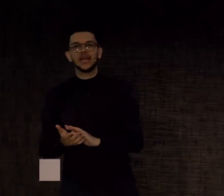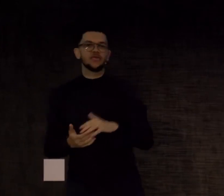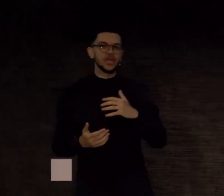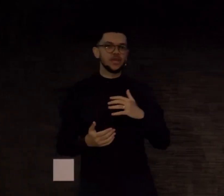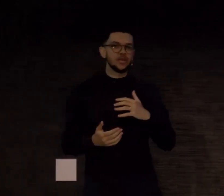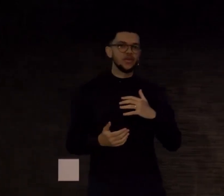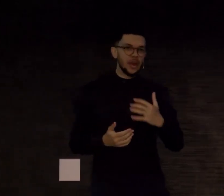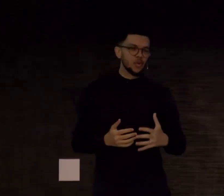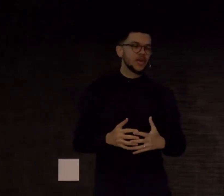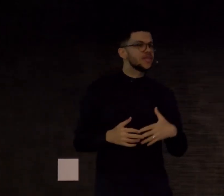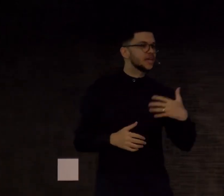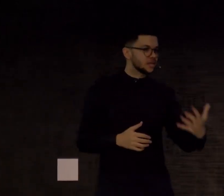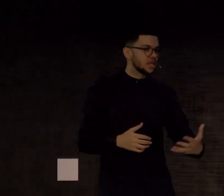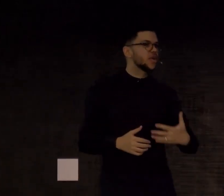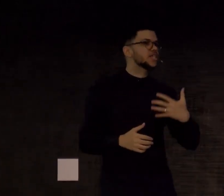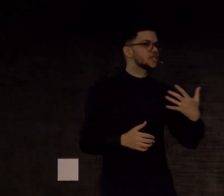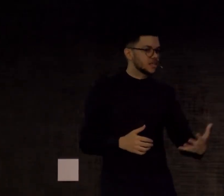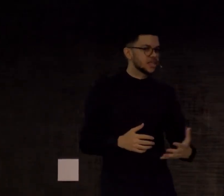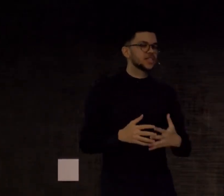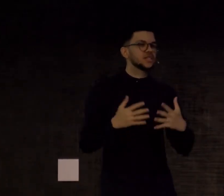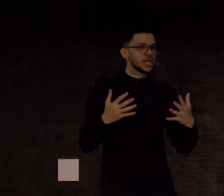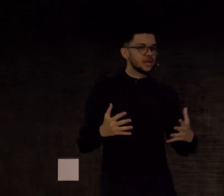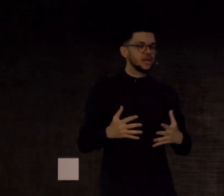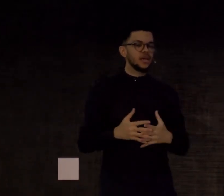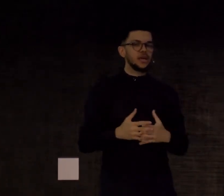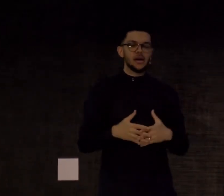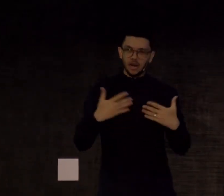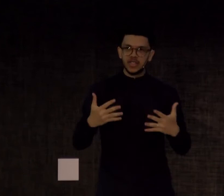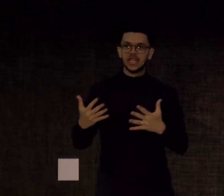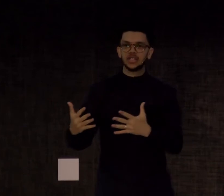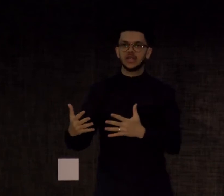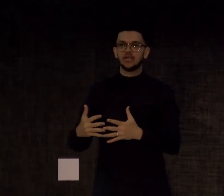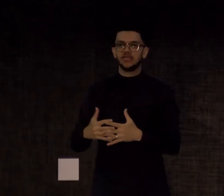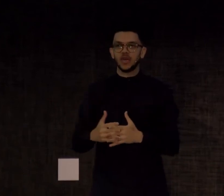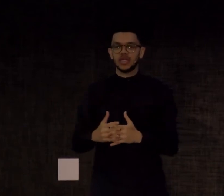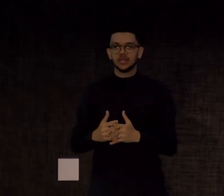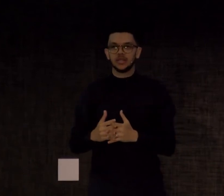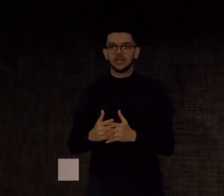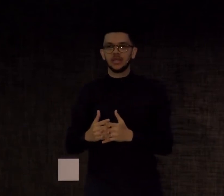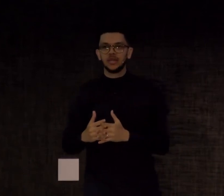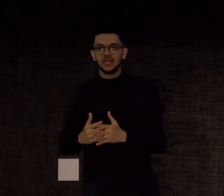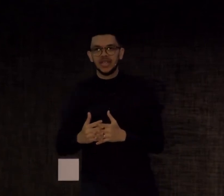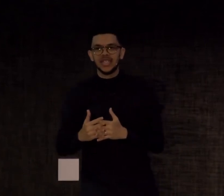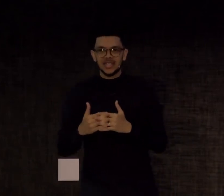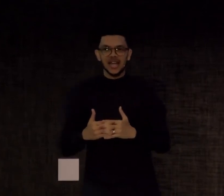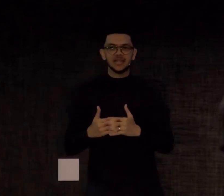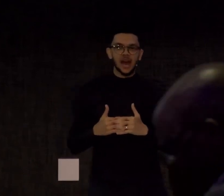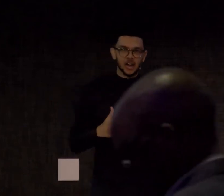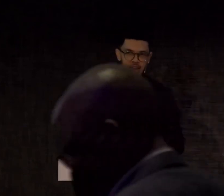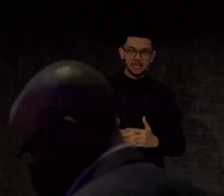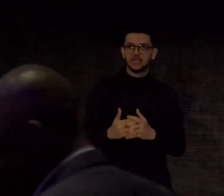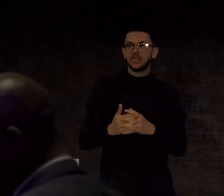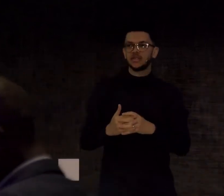thing, and if we remember one thing in our deliberations, our discussions, and our conversations going forward, it's that